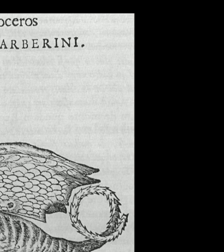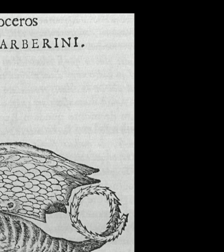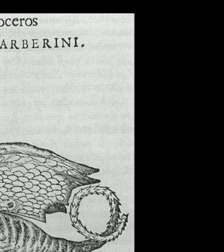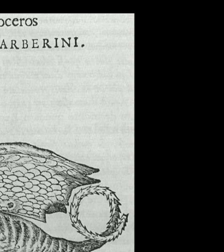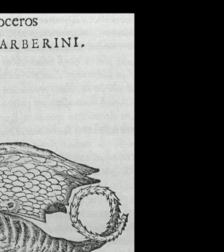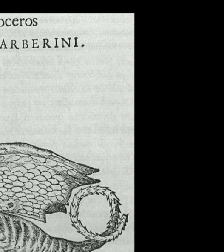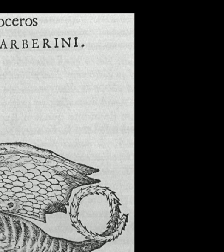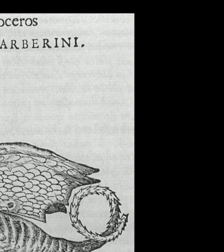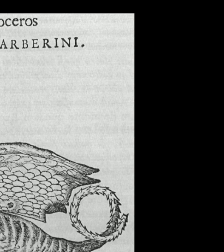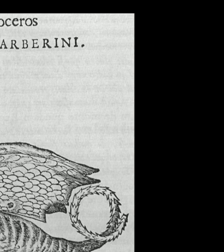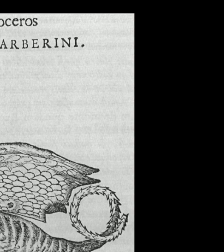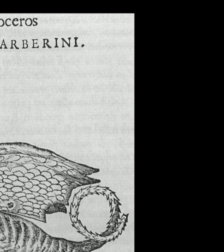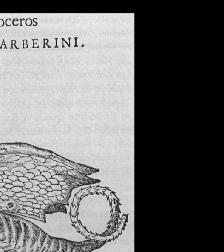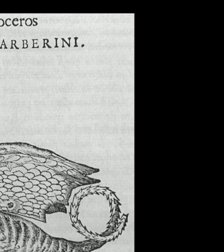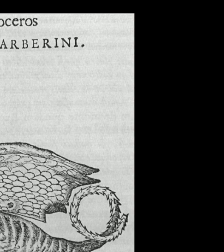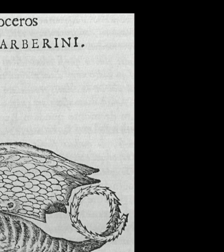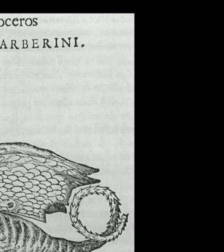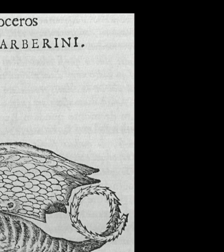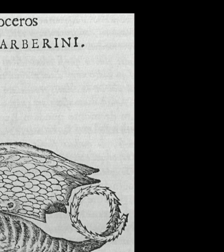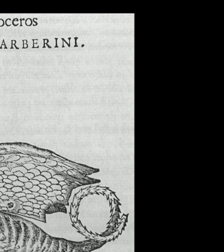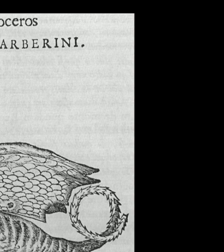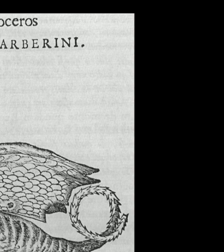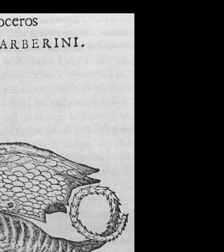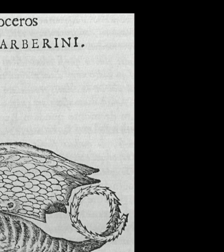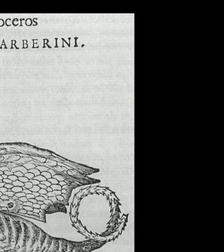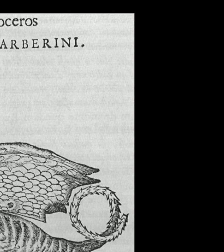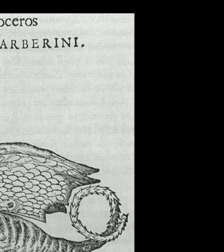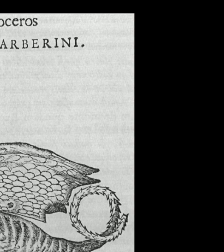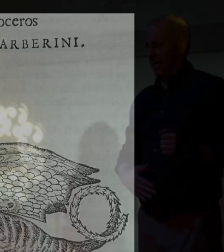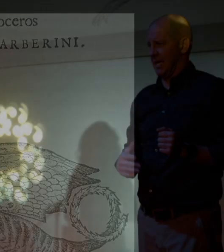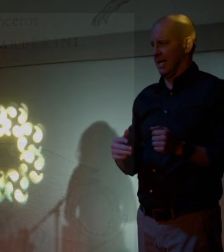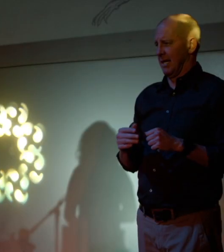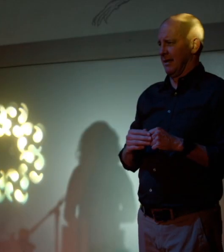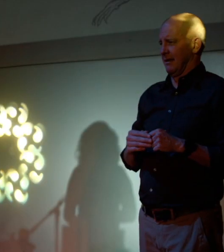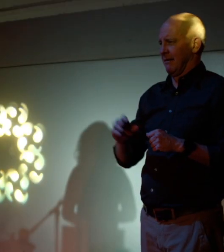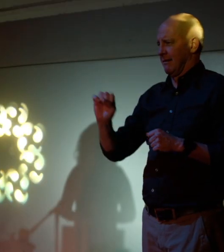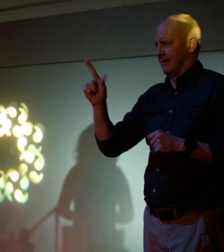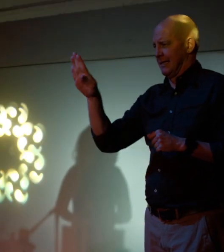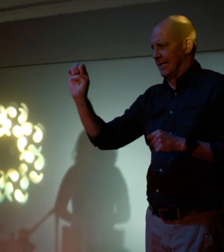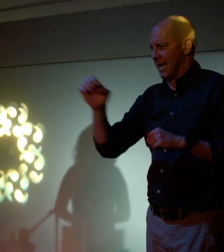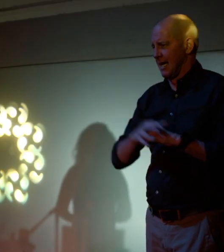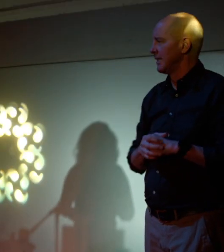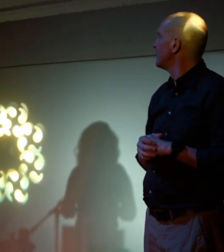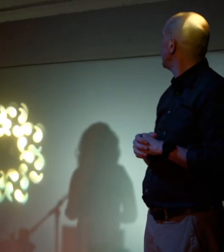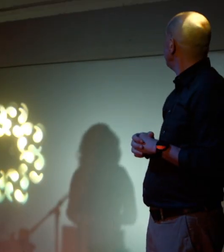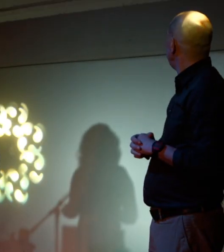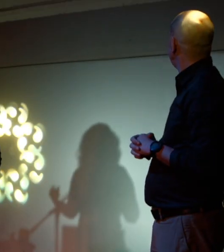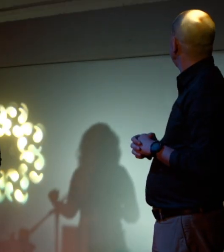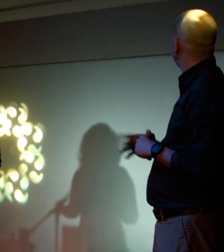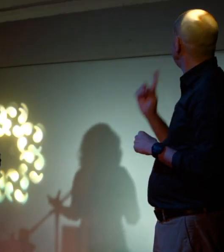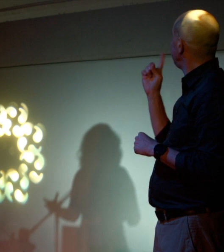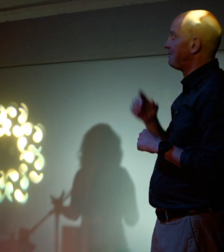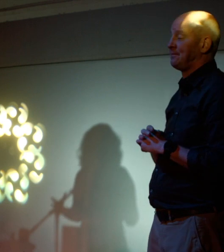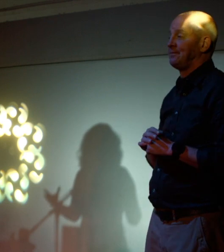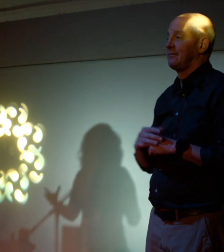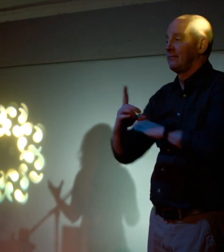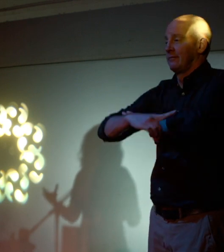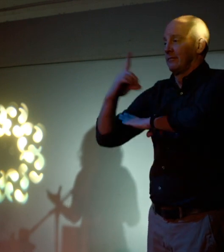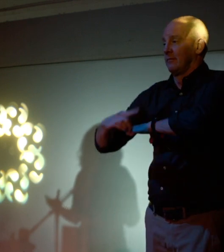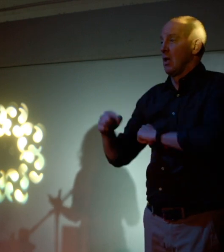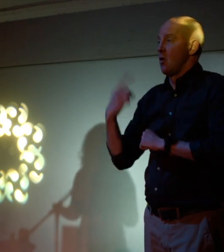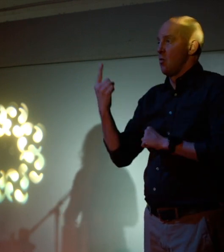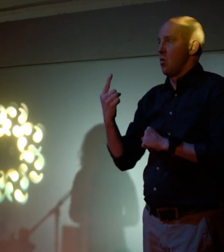is kind of confusing with a sort of belly slide action going on. This dragon specimen, this